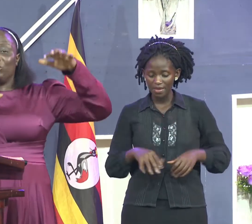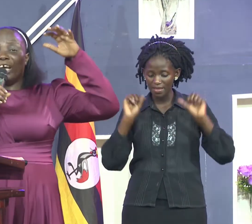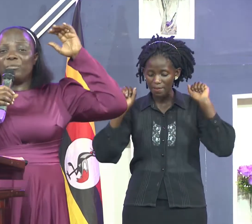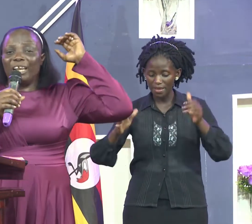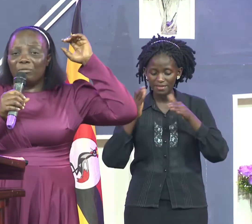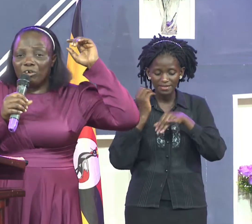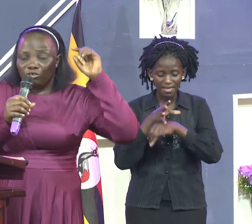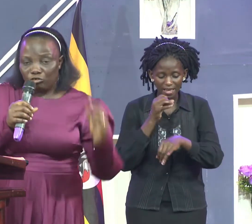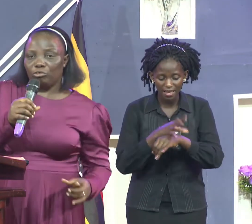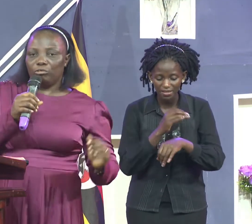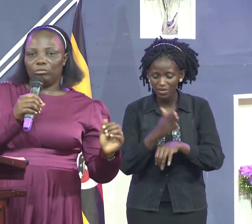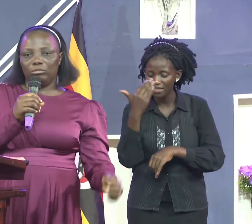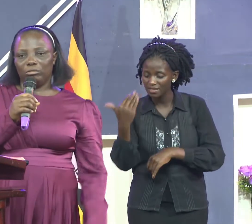Lord,